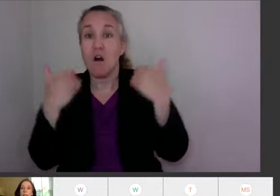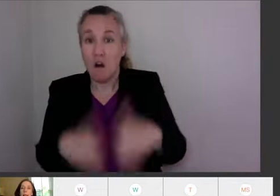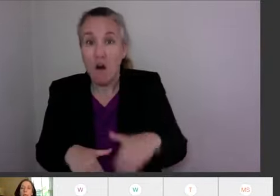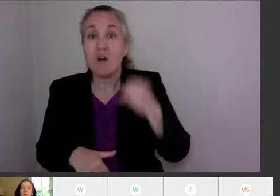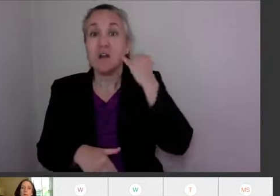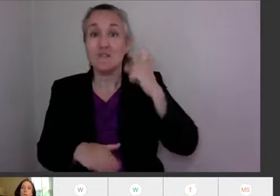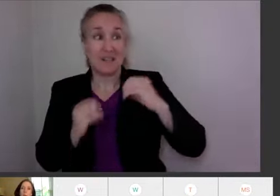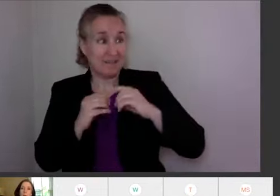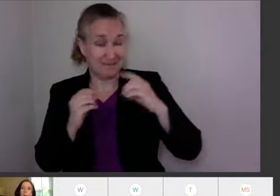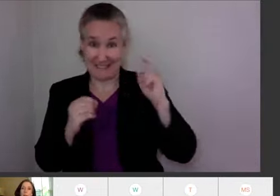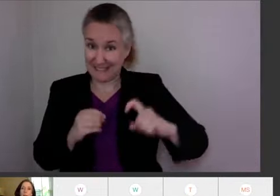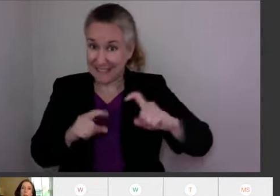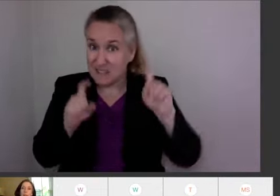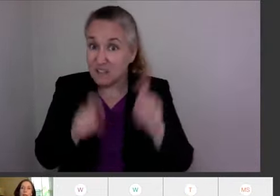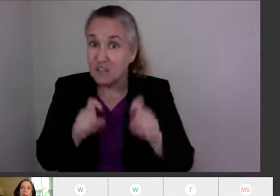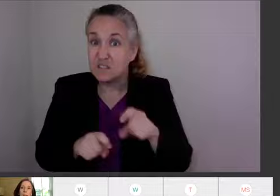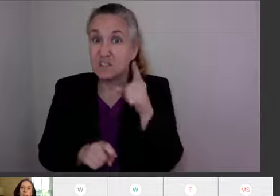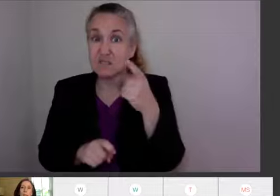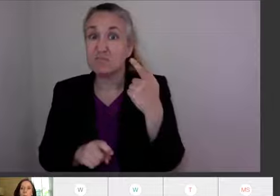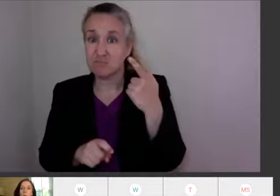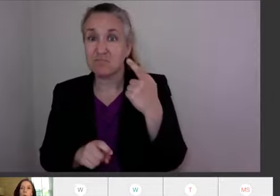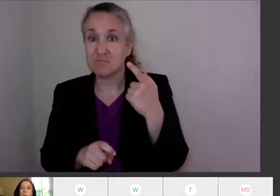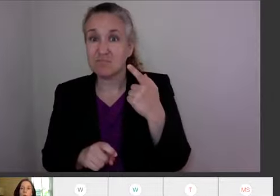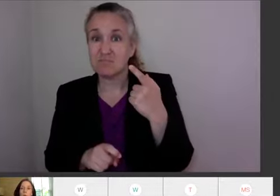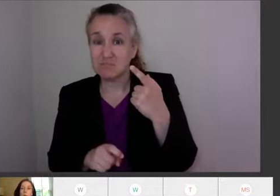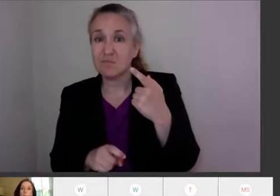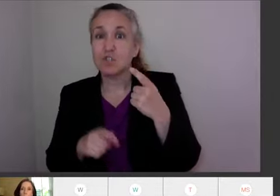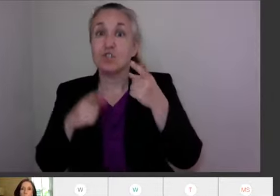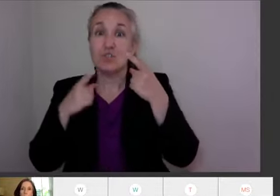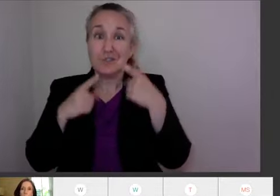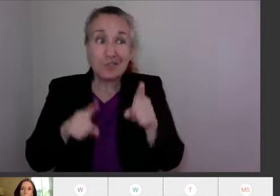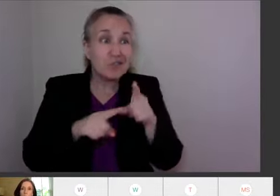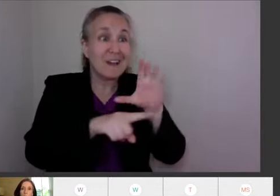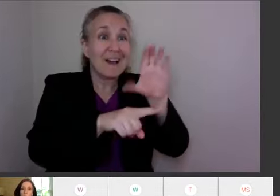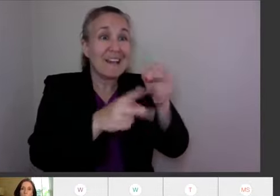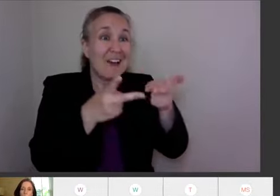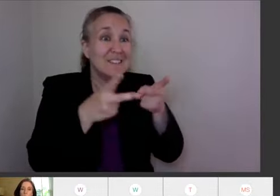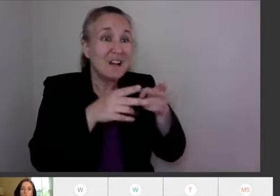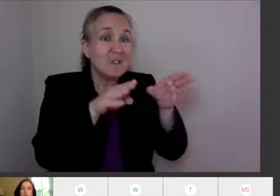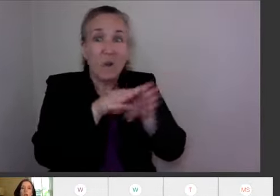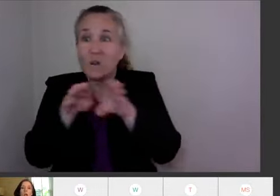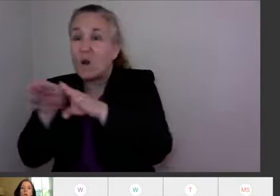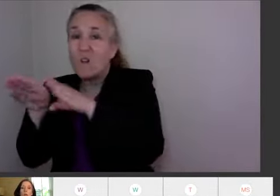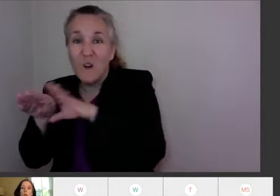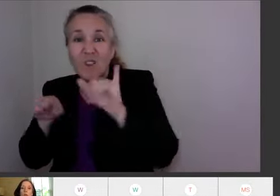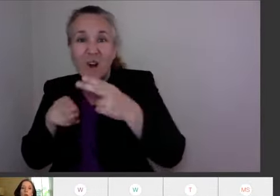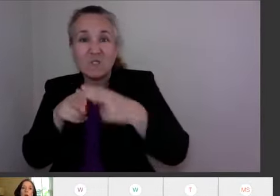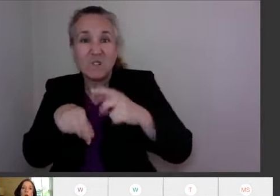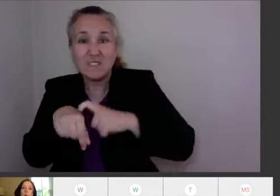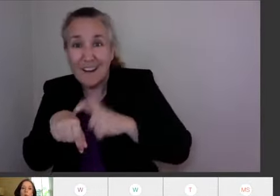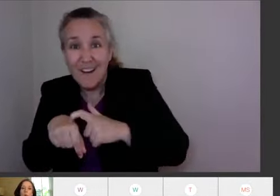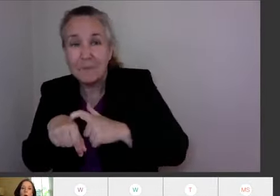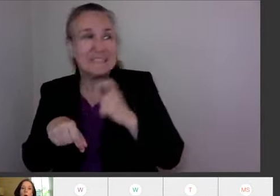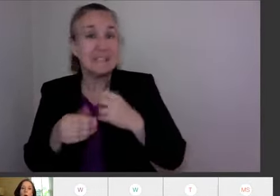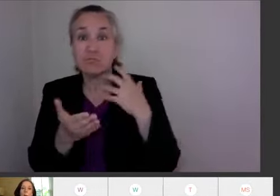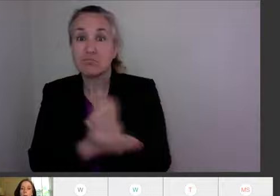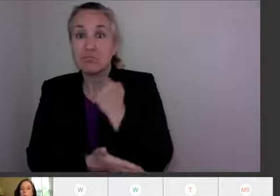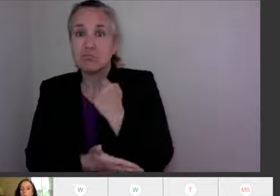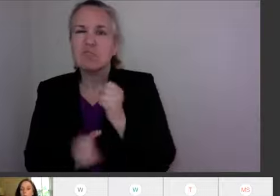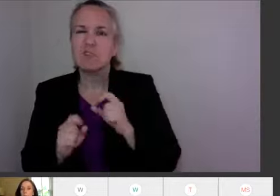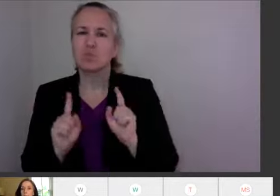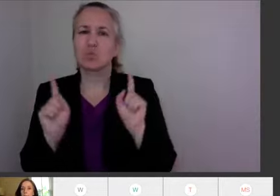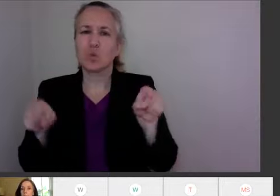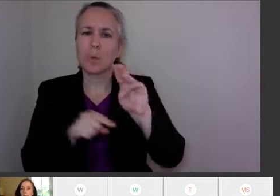need to get tested, particularly in these several day interval where the county sites will be closed, you can go to